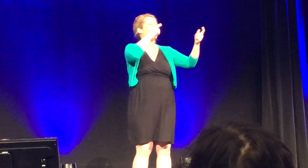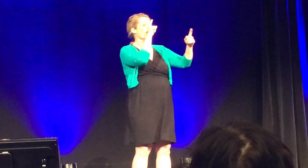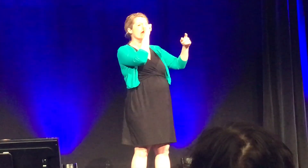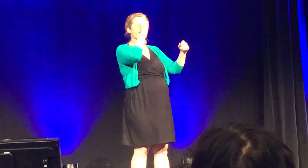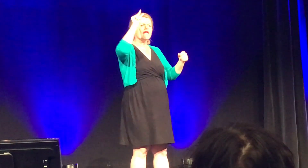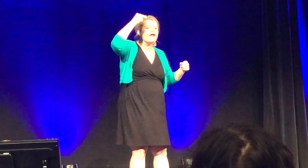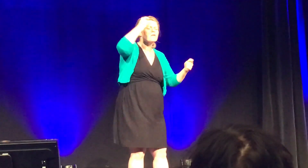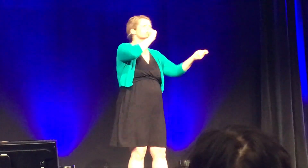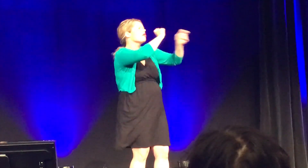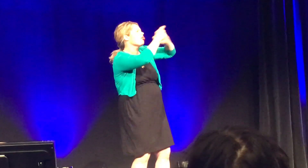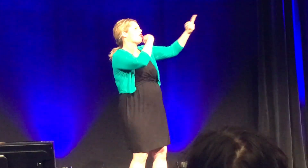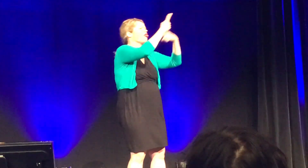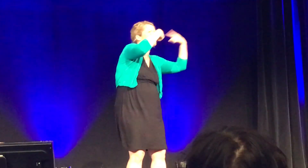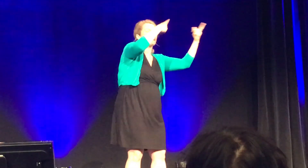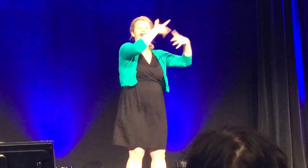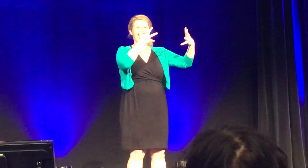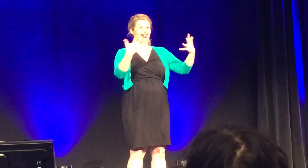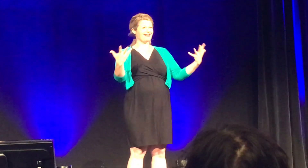what we decided to do was to try and